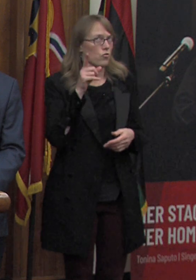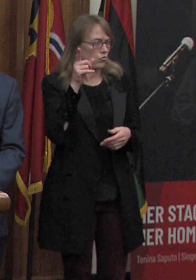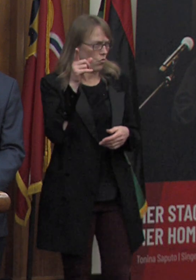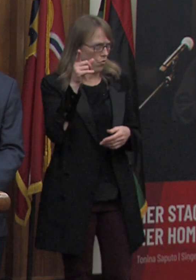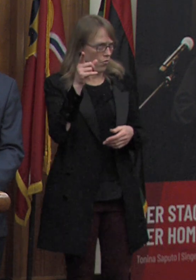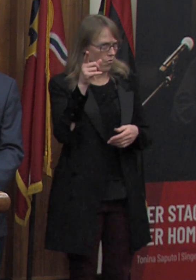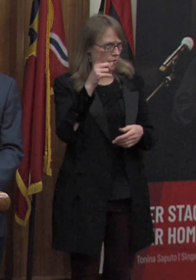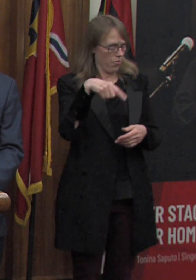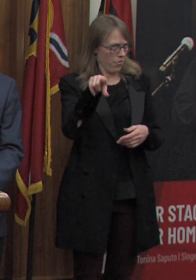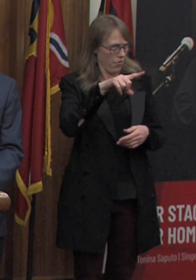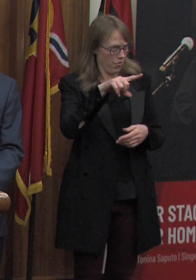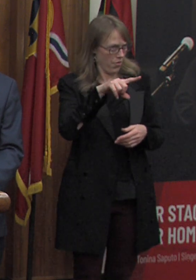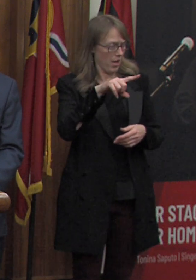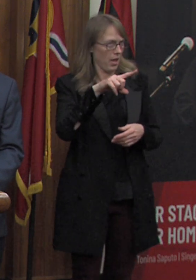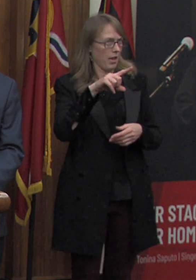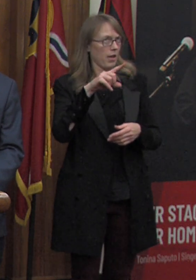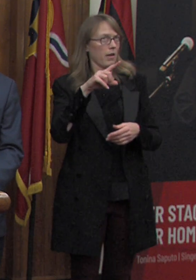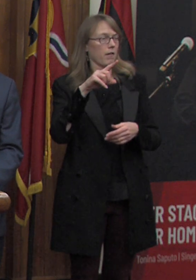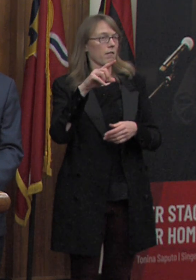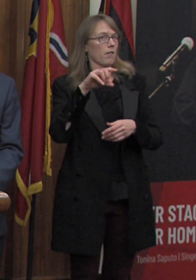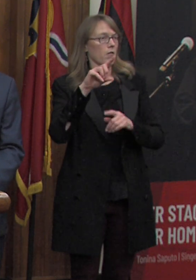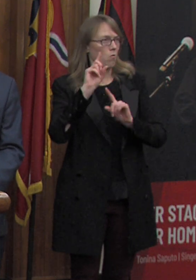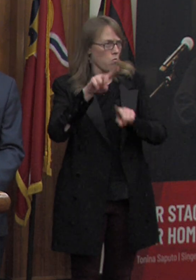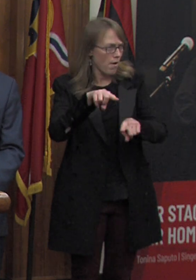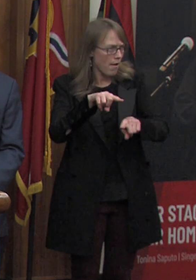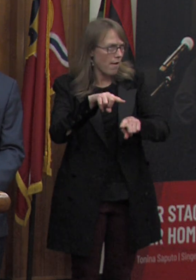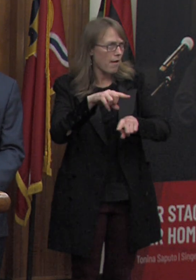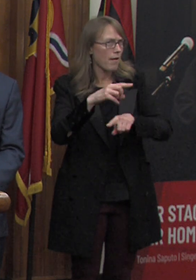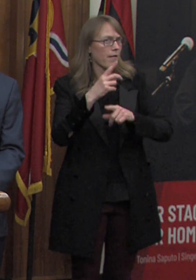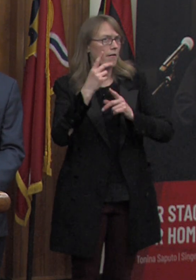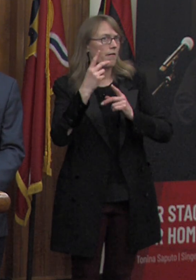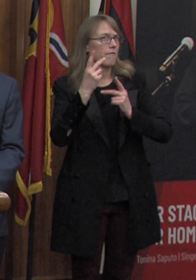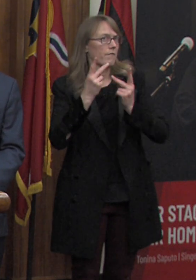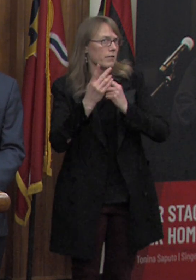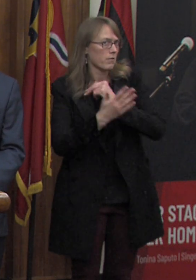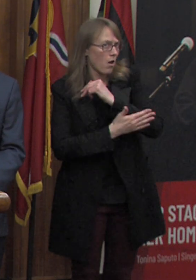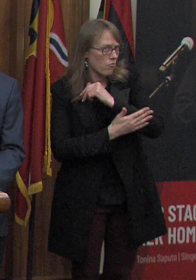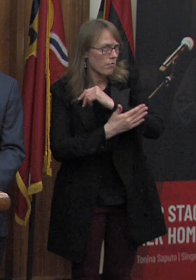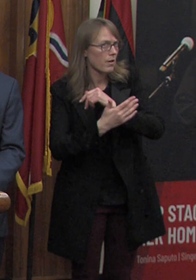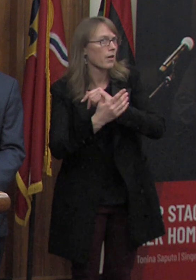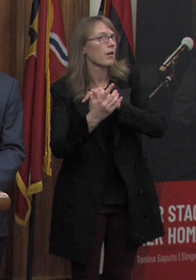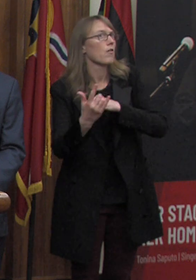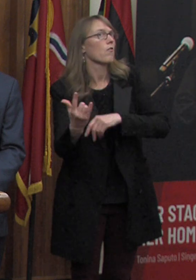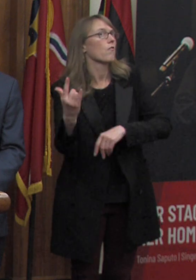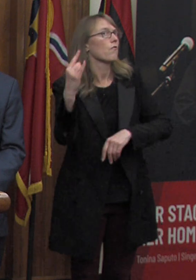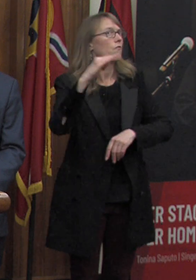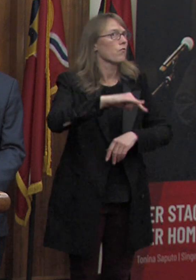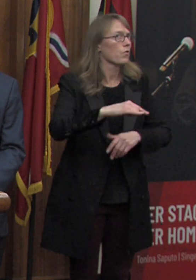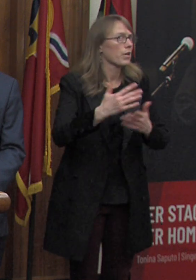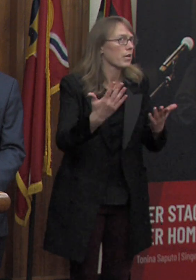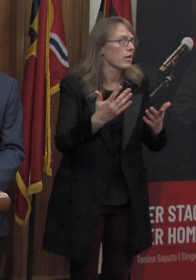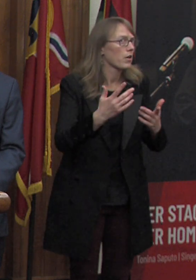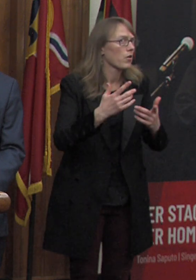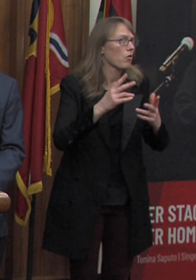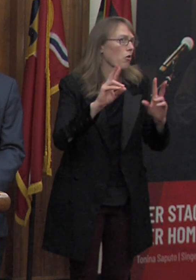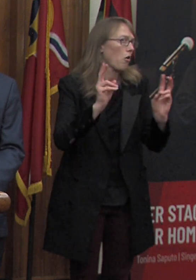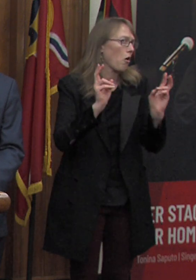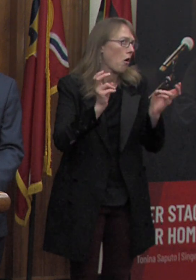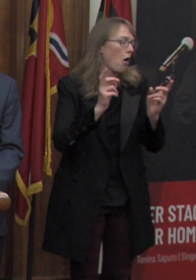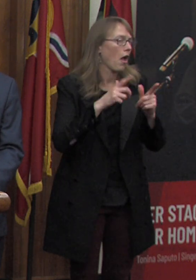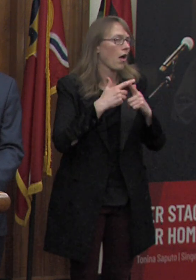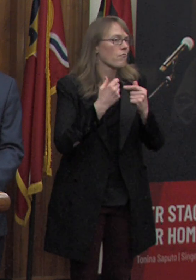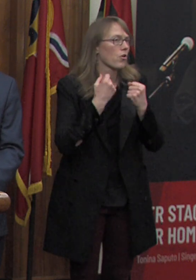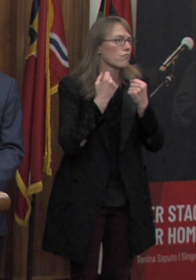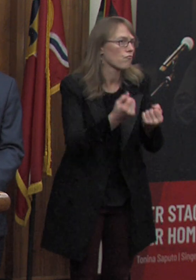Correct. And they realized that something wasn't right. Right. And they contacted. They contacted a medical professional on their